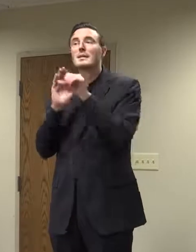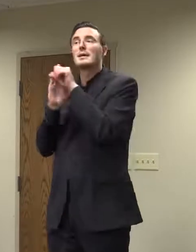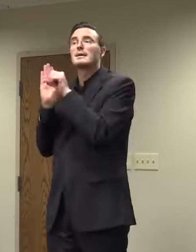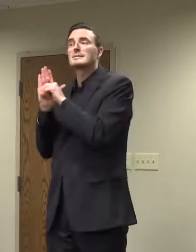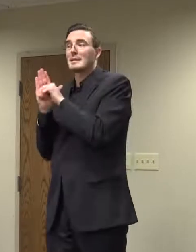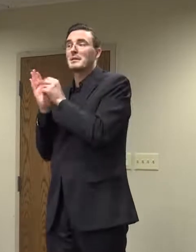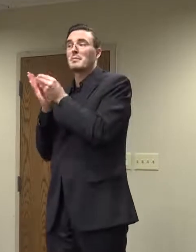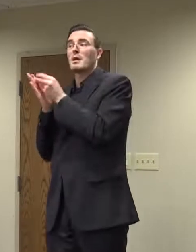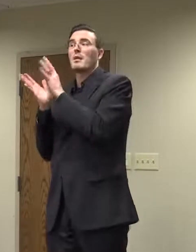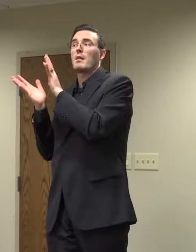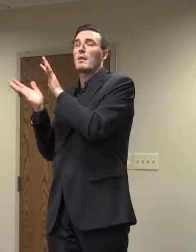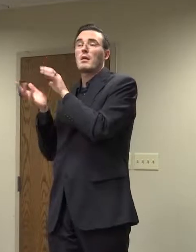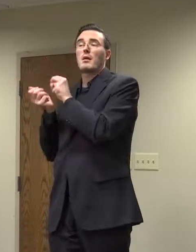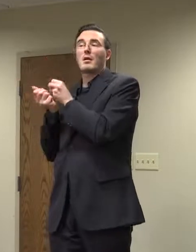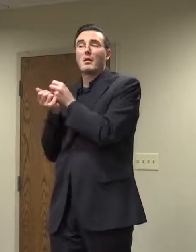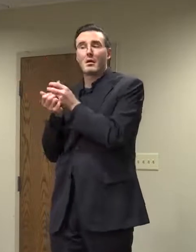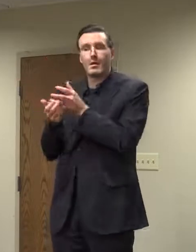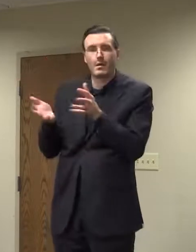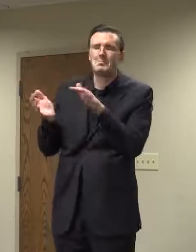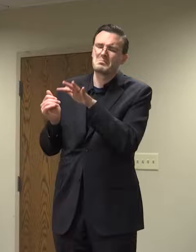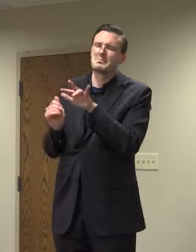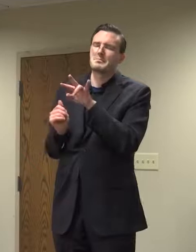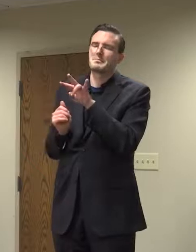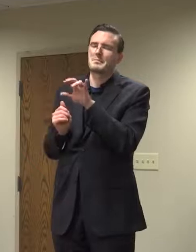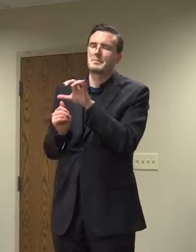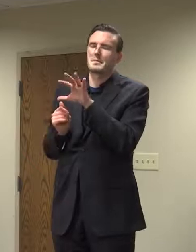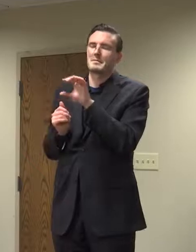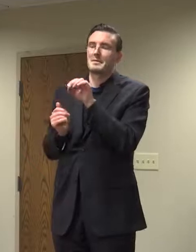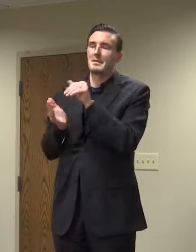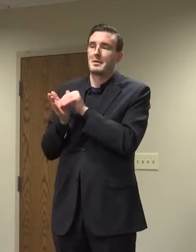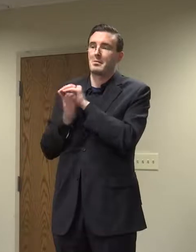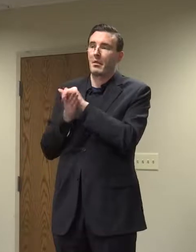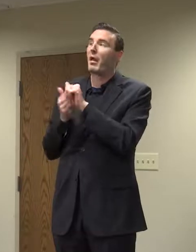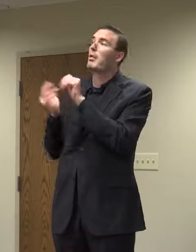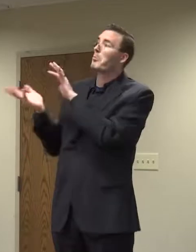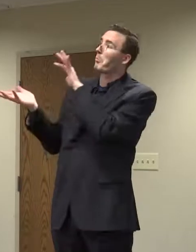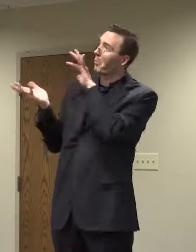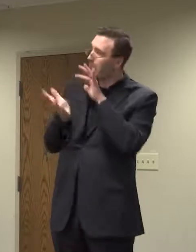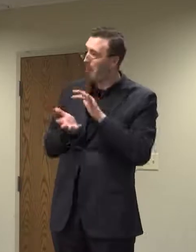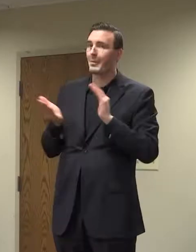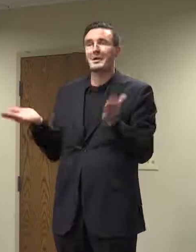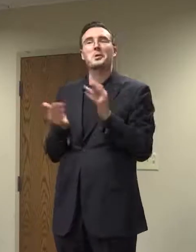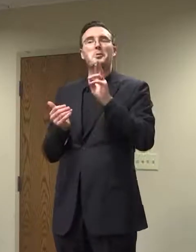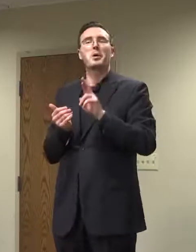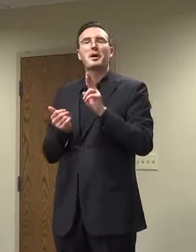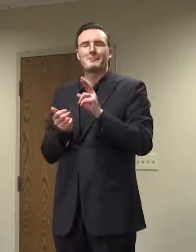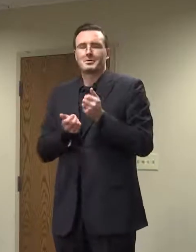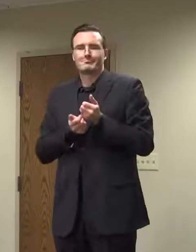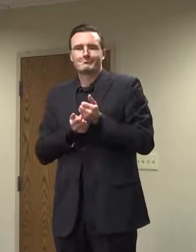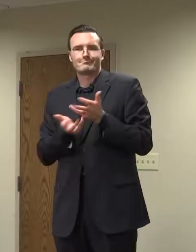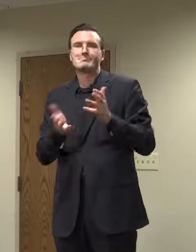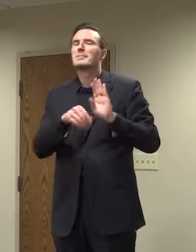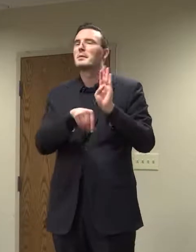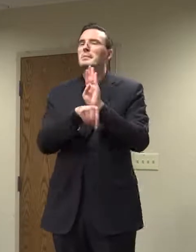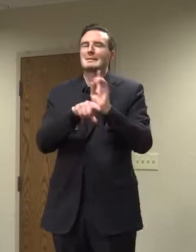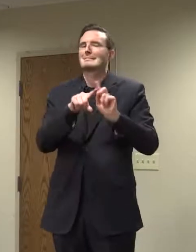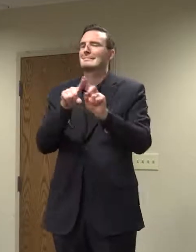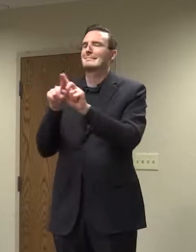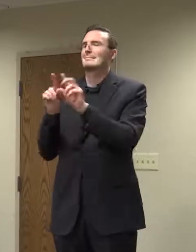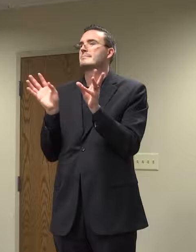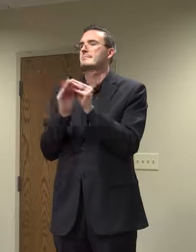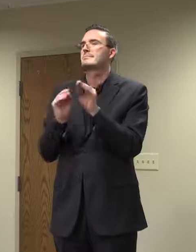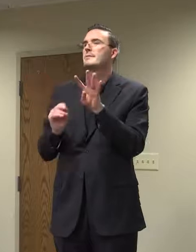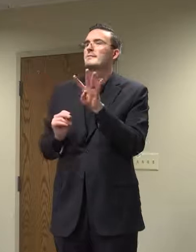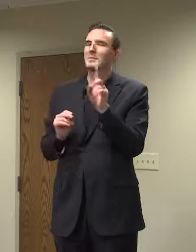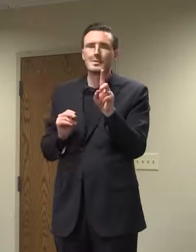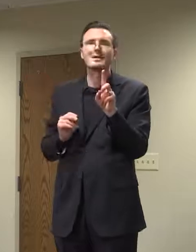over $750,000 in the city of Rockford for relief for about 41 different businesses.